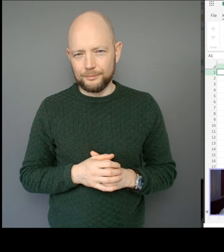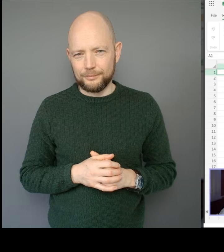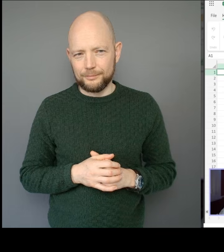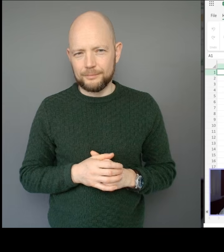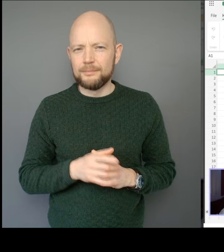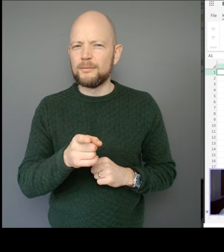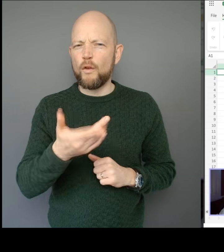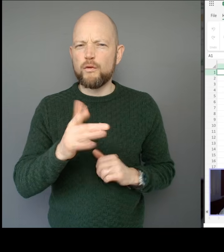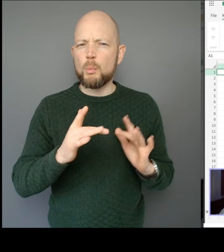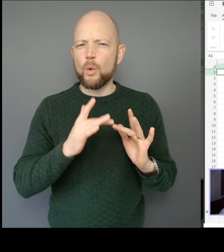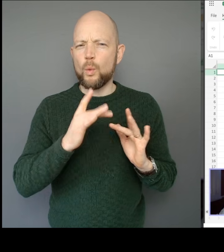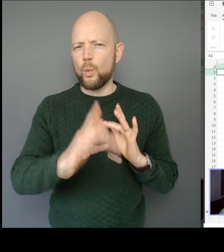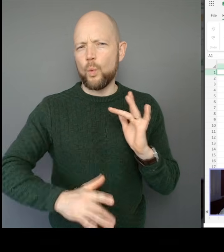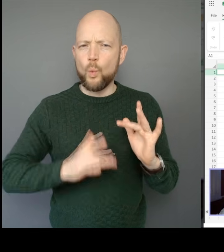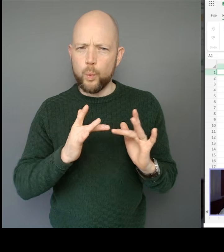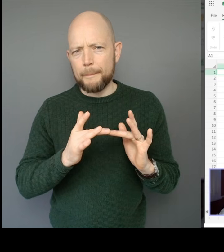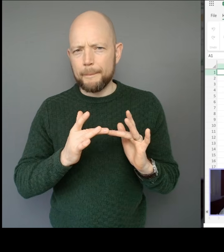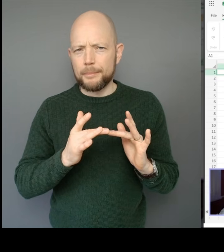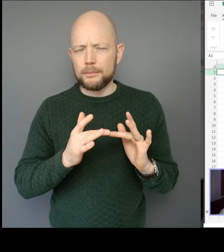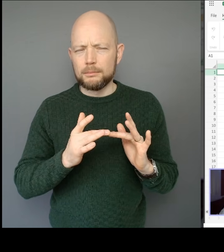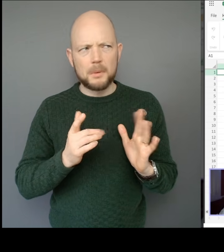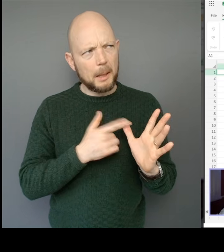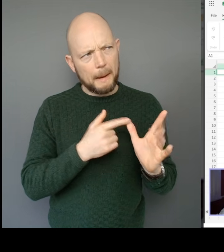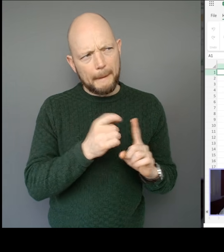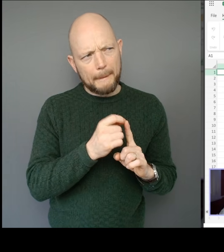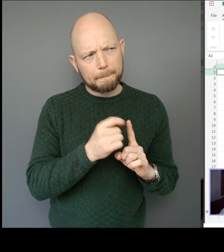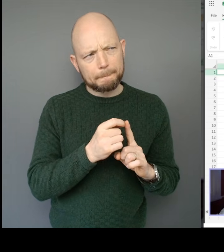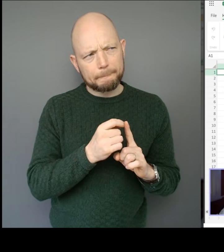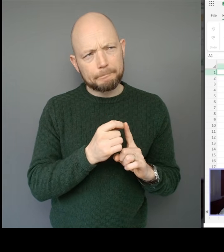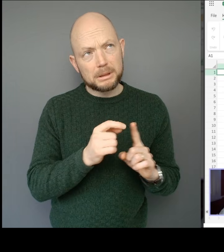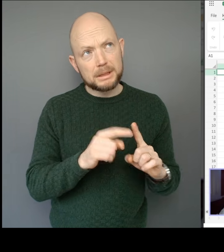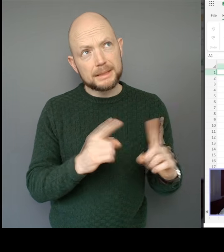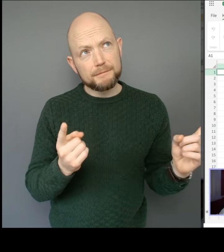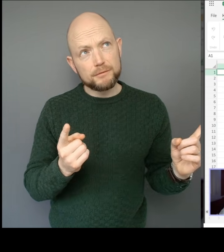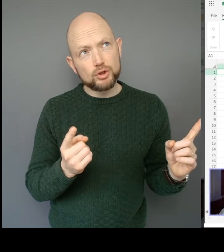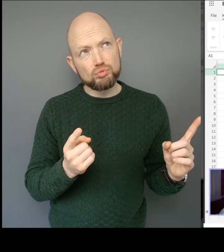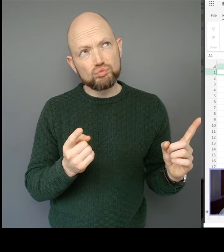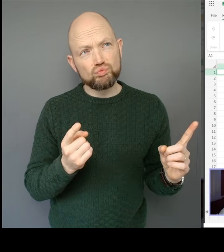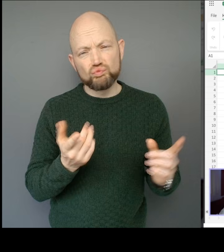So I'm not sure if the application itself, if you've downloaded it,